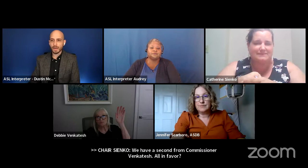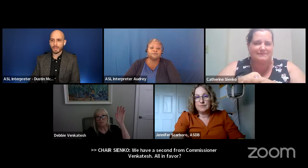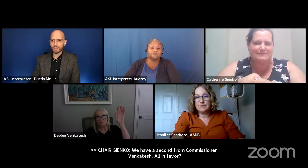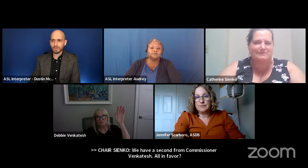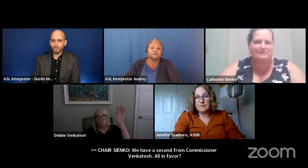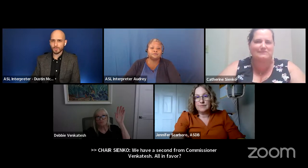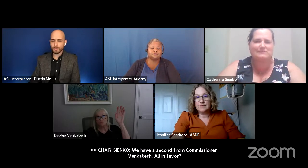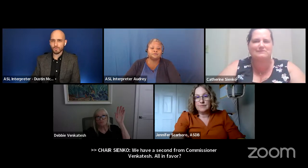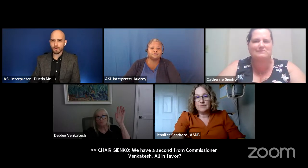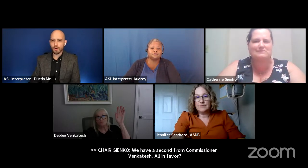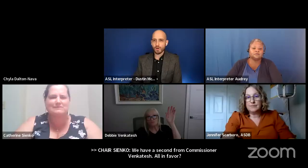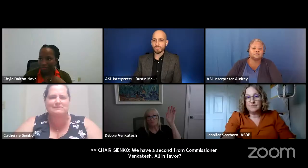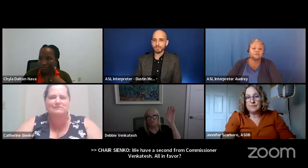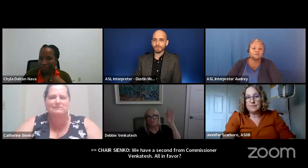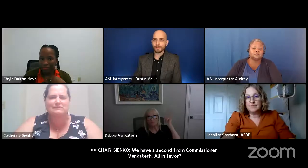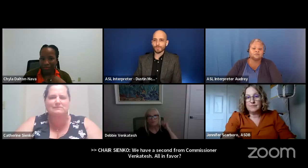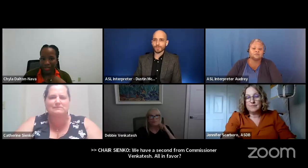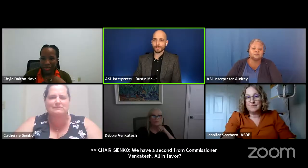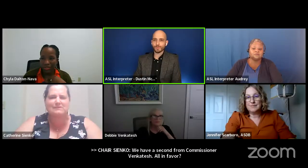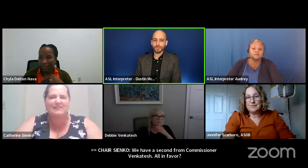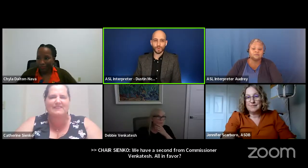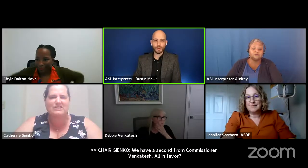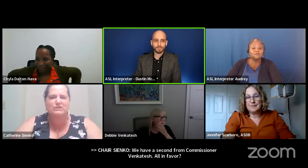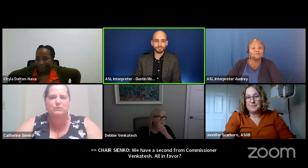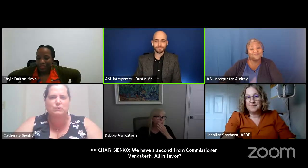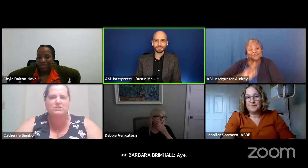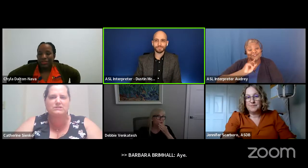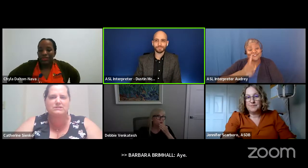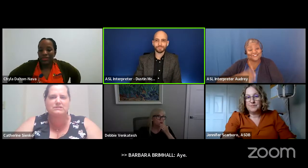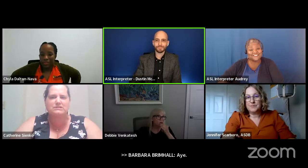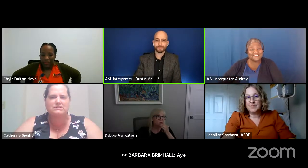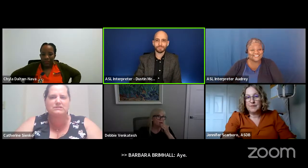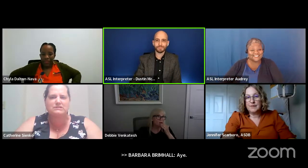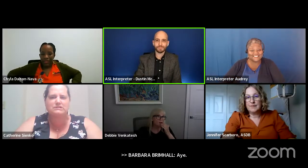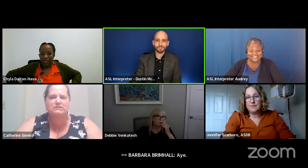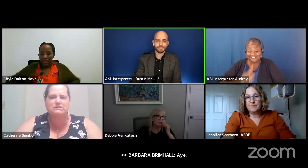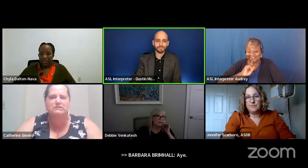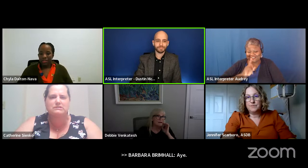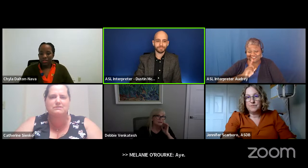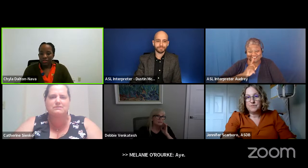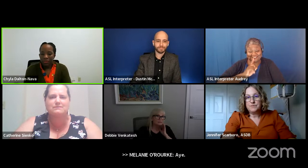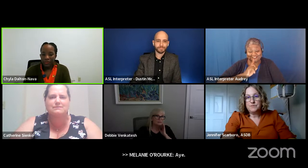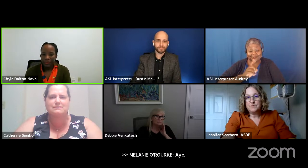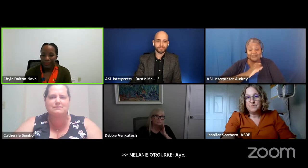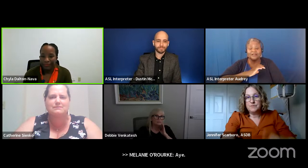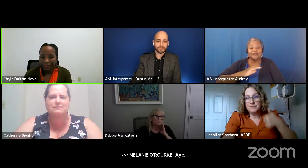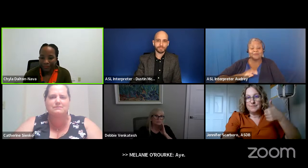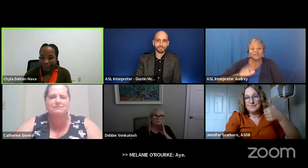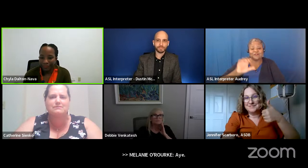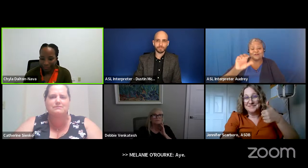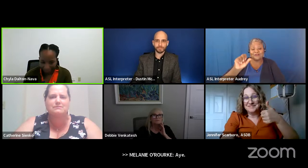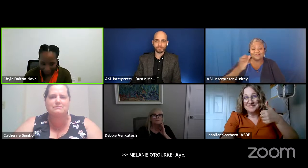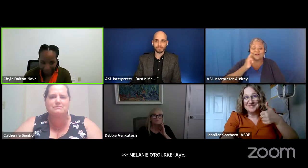Aye. Kyla, will you do a roll call for this one as well? Sure. Commissioner Scarborough?